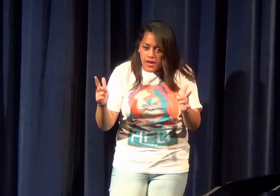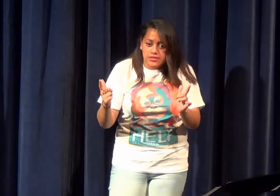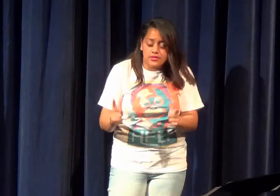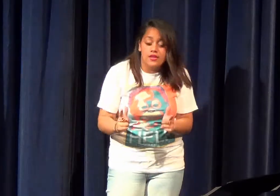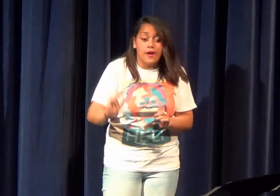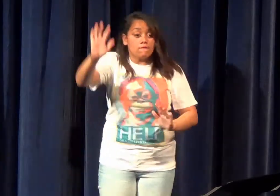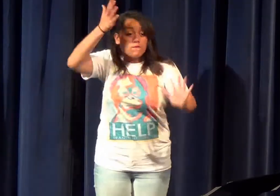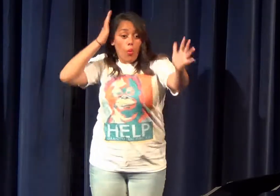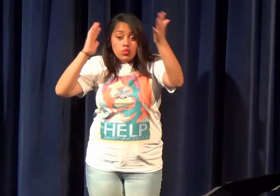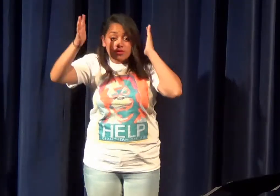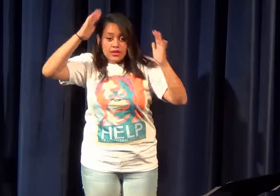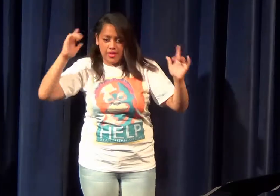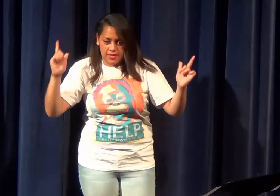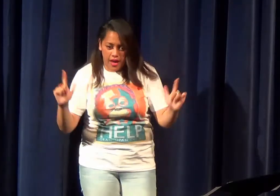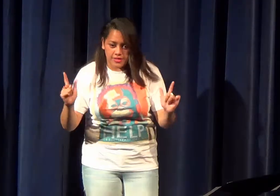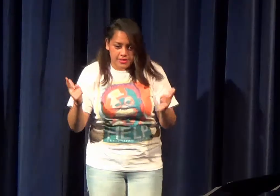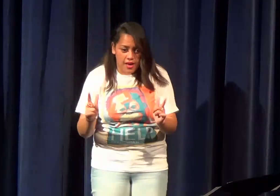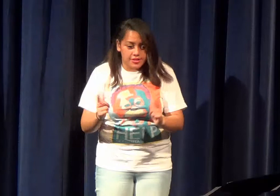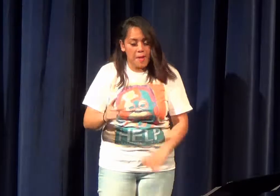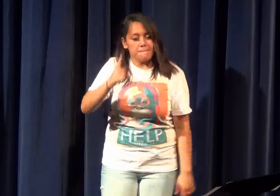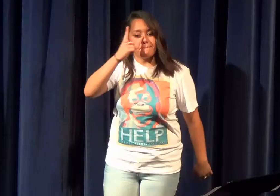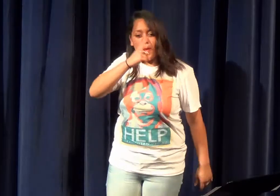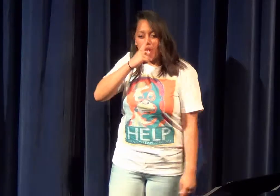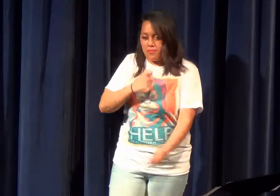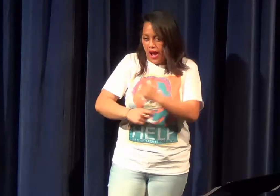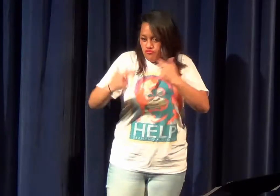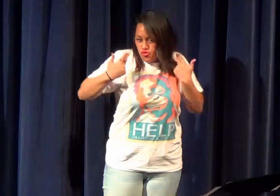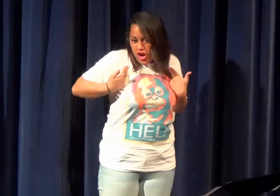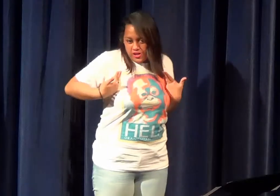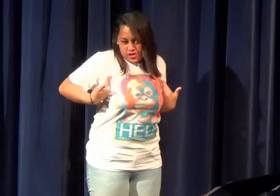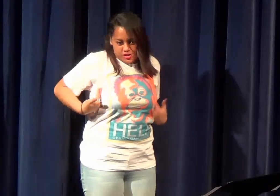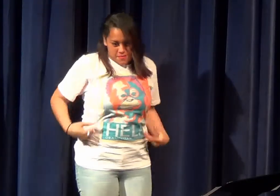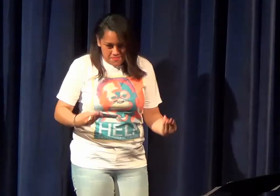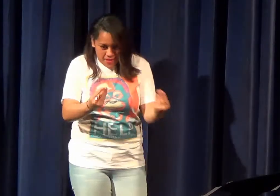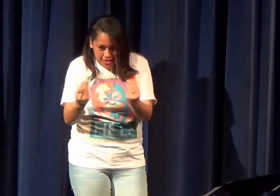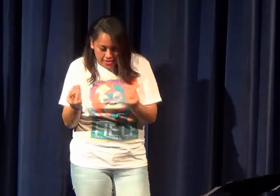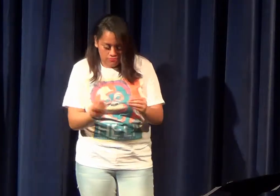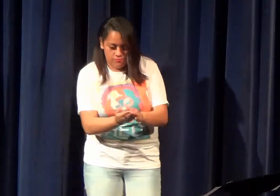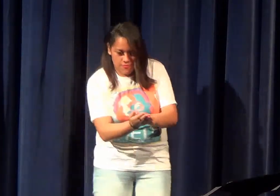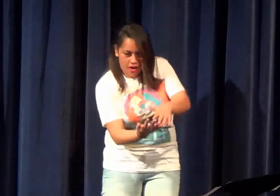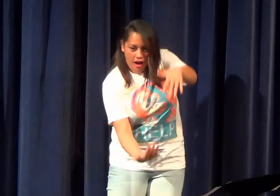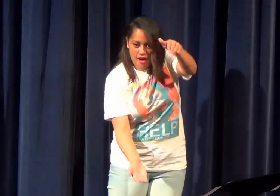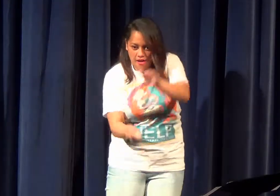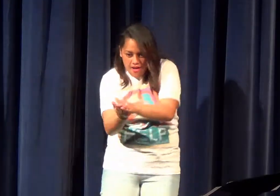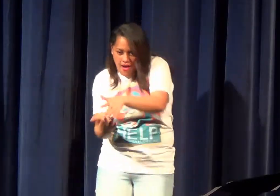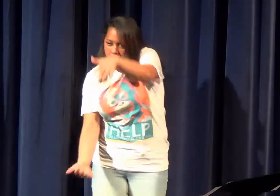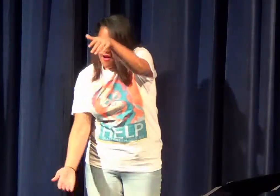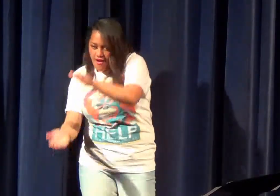And the orangutans were diminishing in number, and the trees were as well, all to make people rich, all for profit.